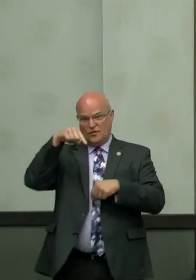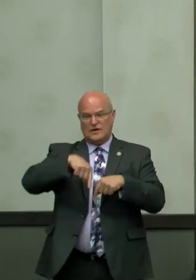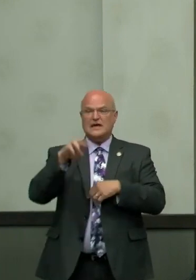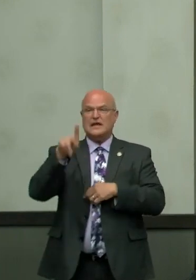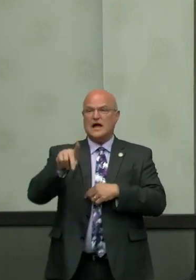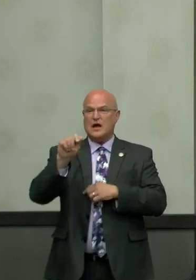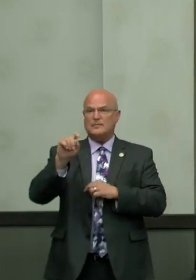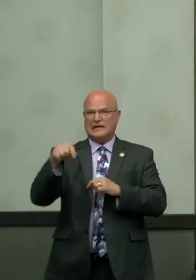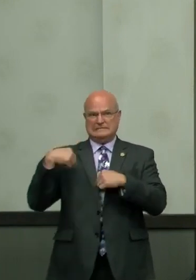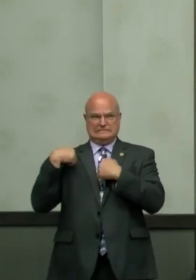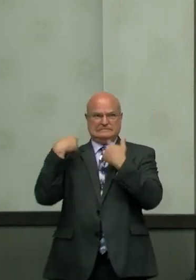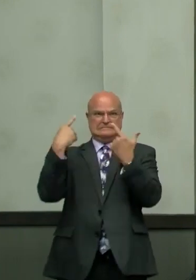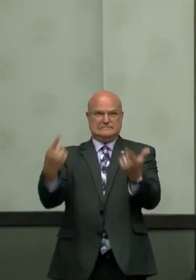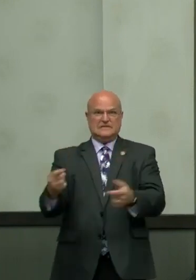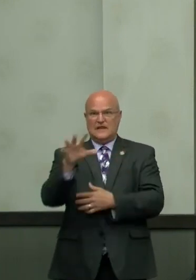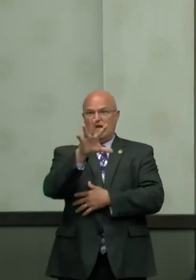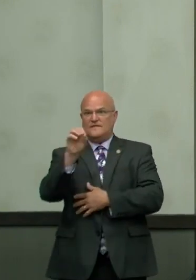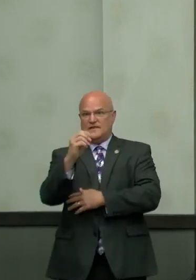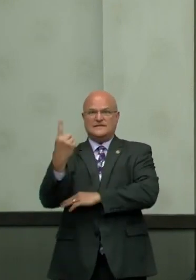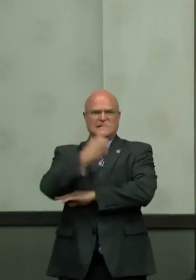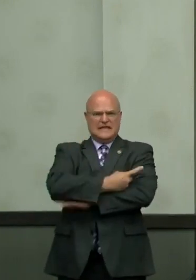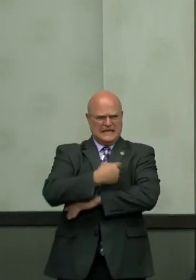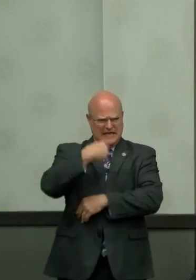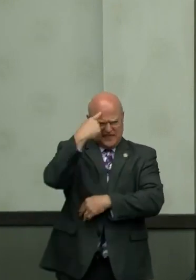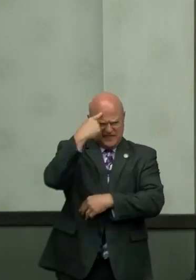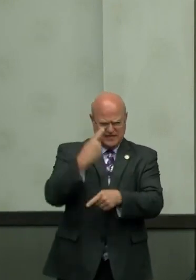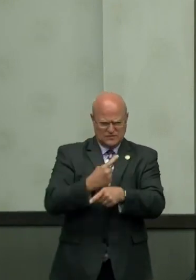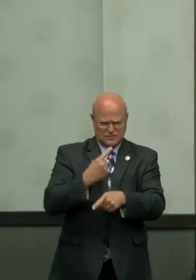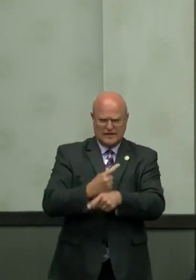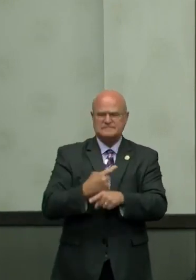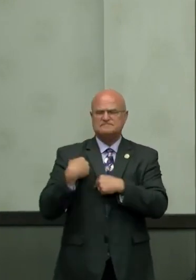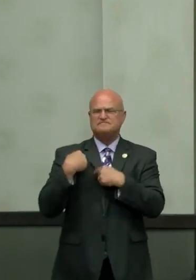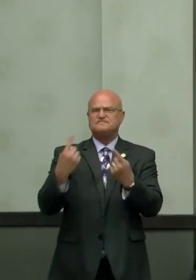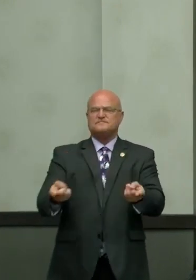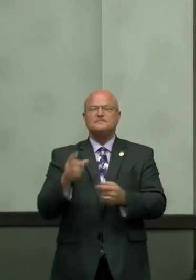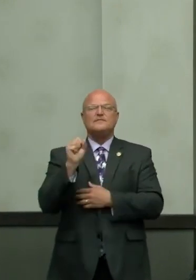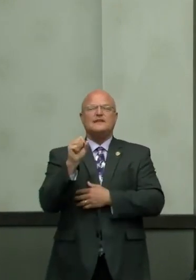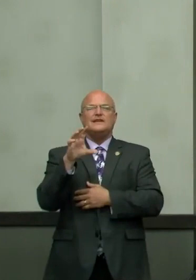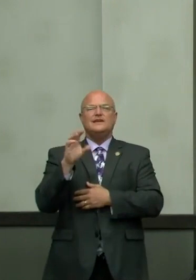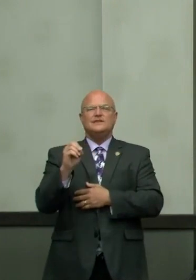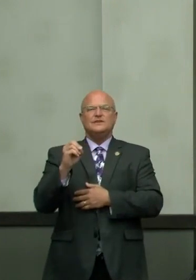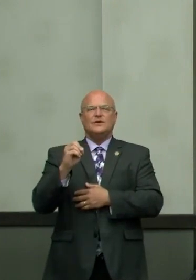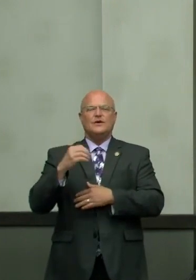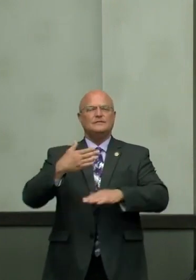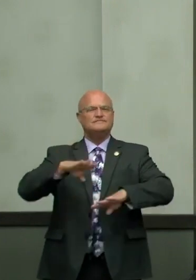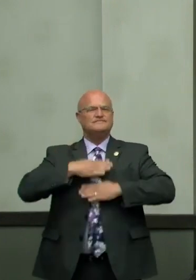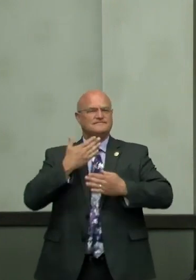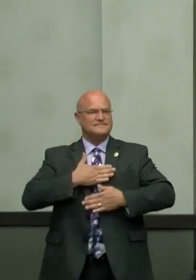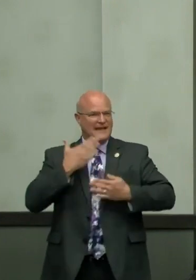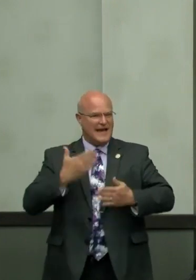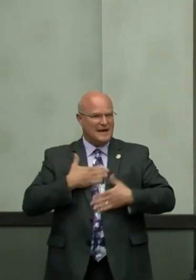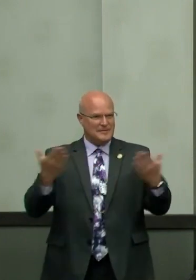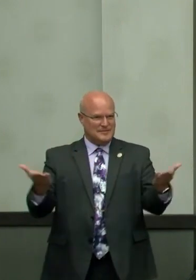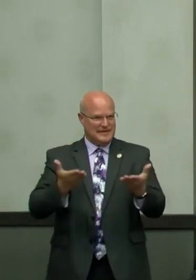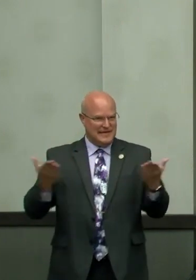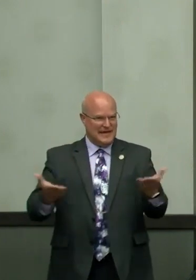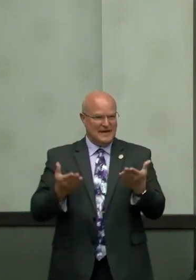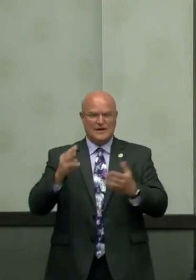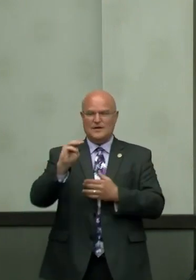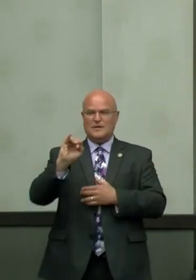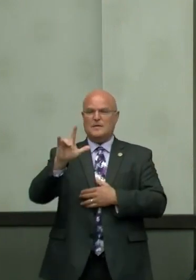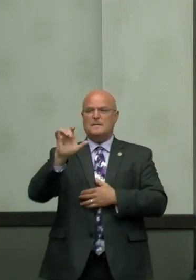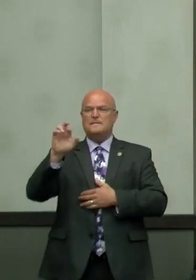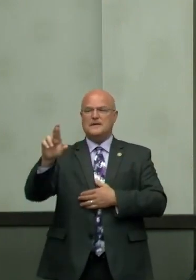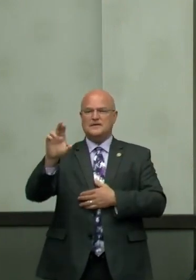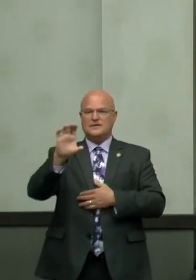these updates in the last 50 days. I believe that's the case. And so I'm very pleased to be here in Miller